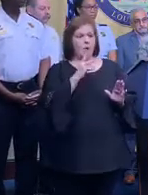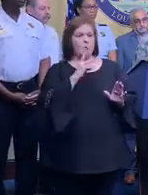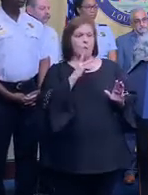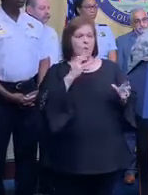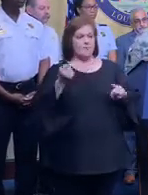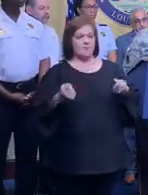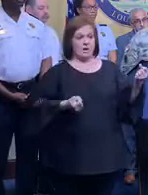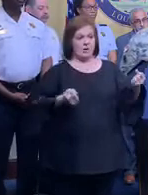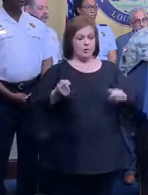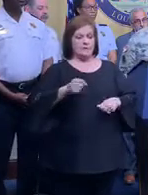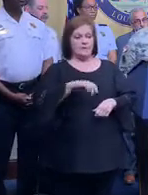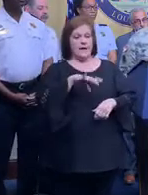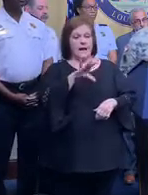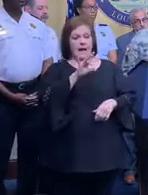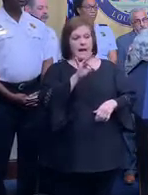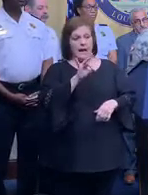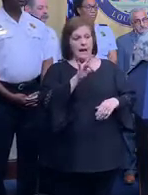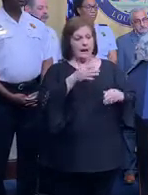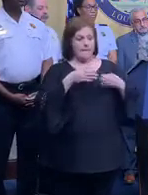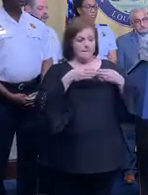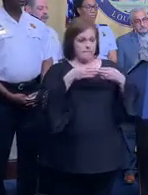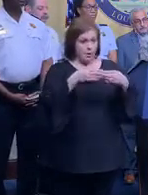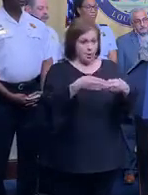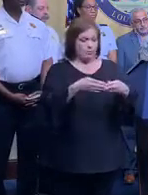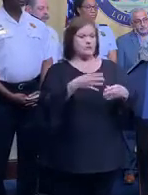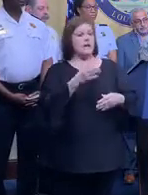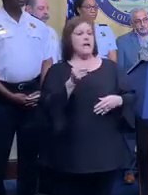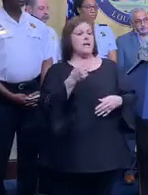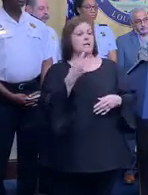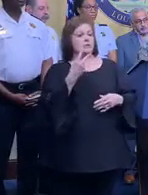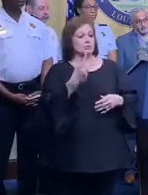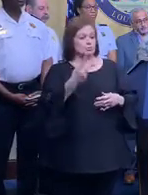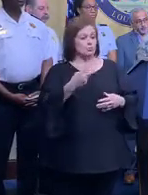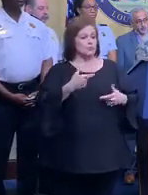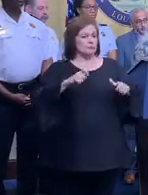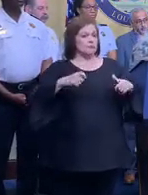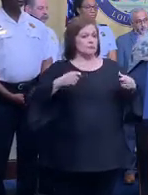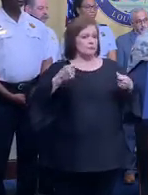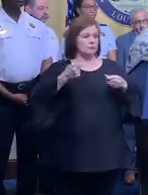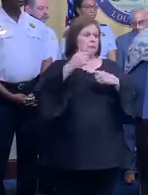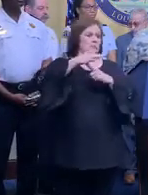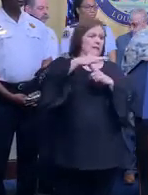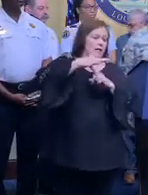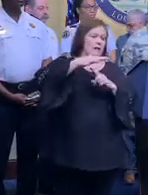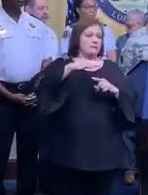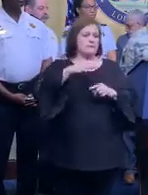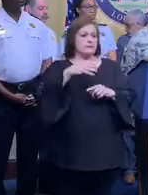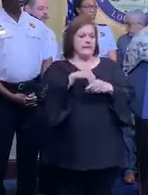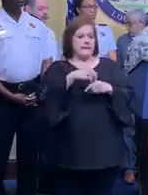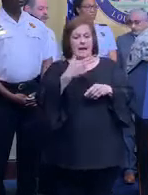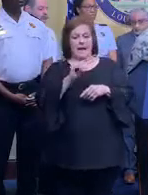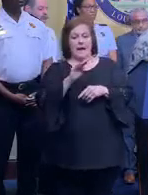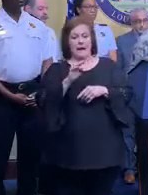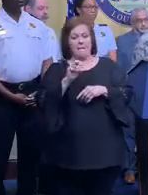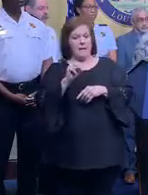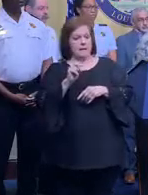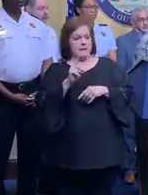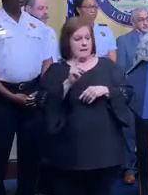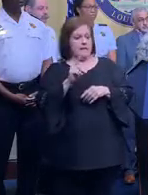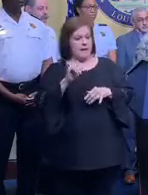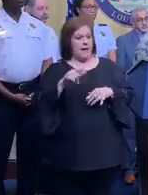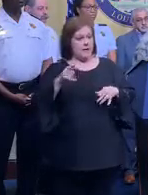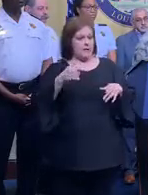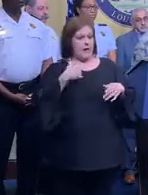and 8 boat systems, as well as 2 aviation assets, helicopters that are stationed in Hammond with hoist